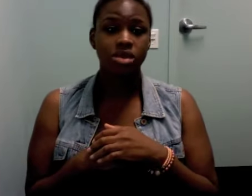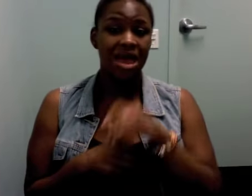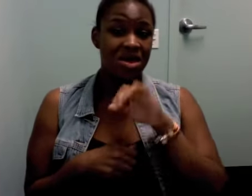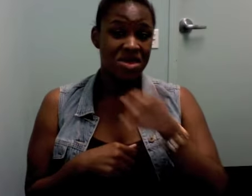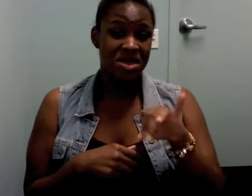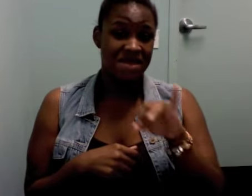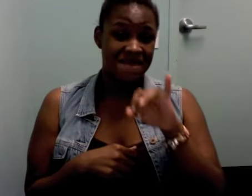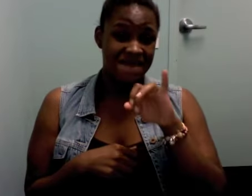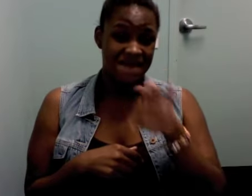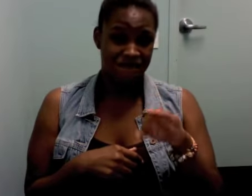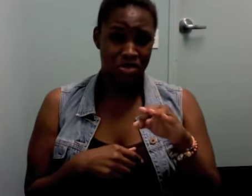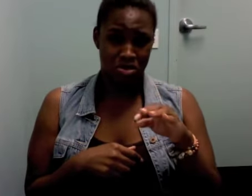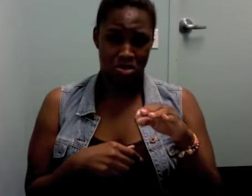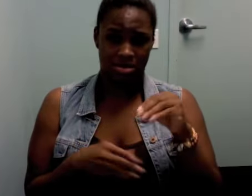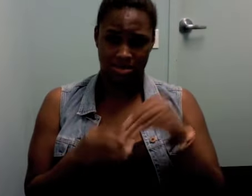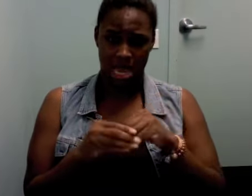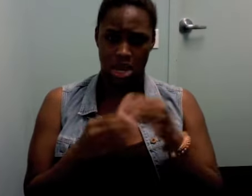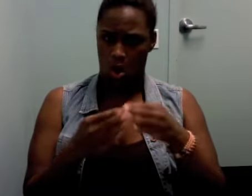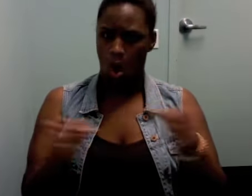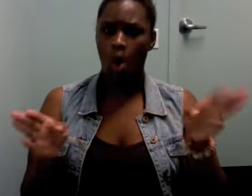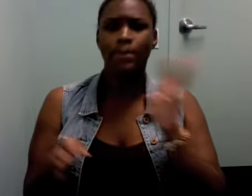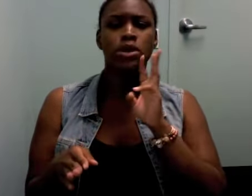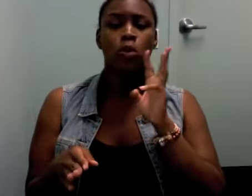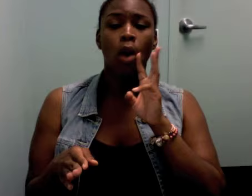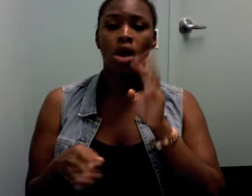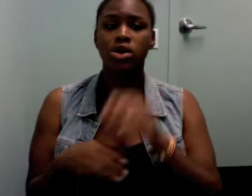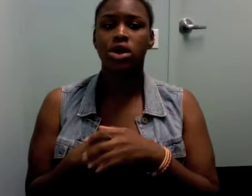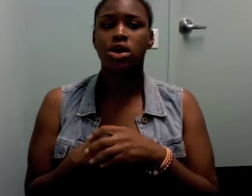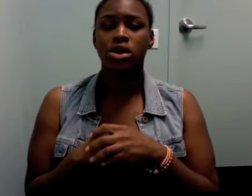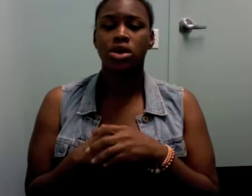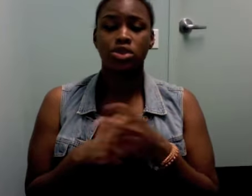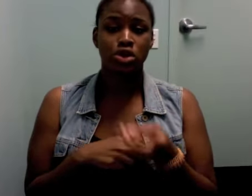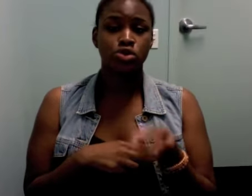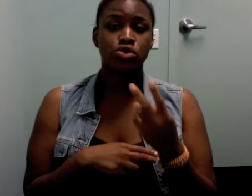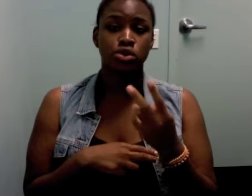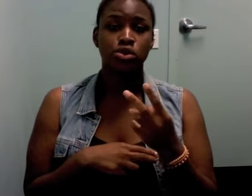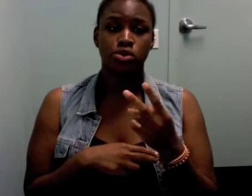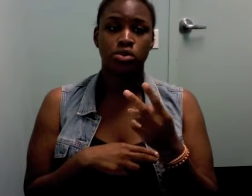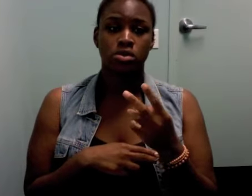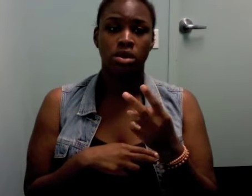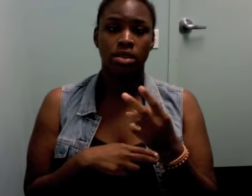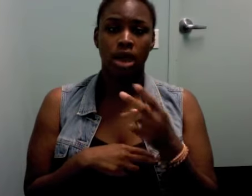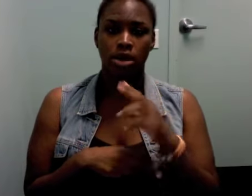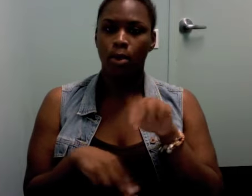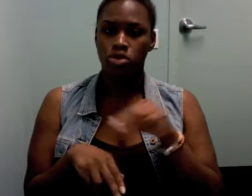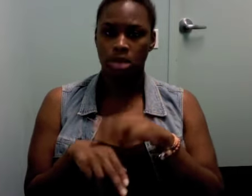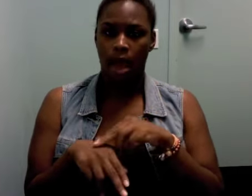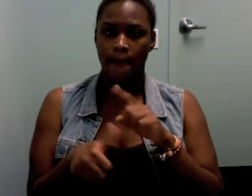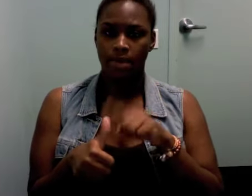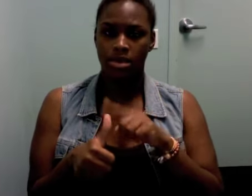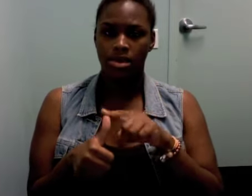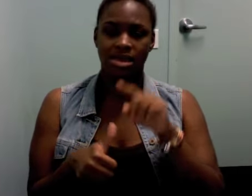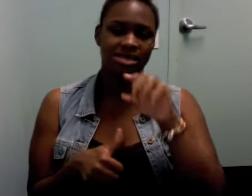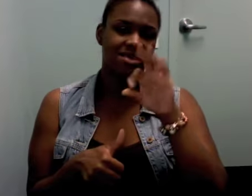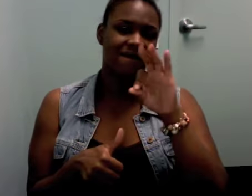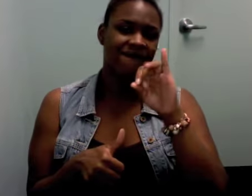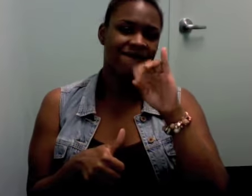big open water, the two that are most common are fiberglass and Kevlar. In a lot of the